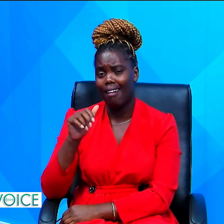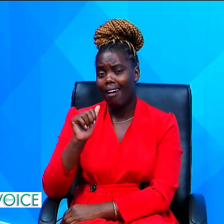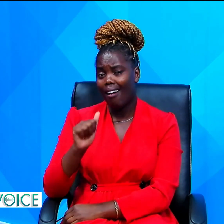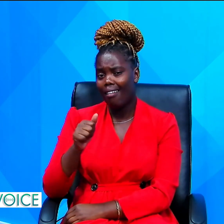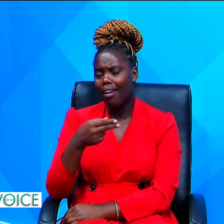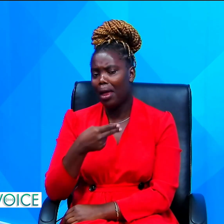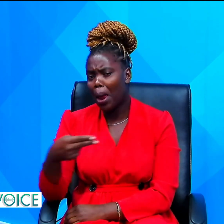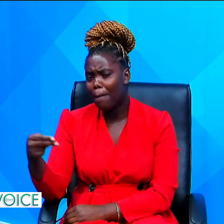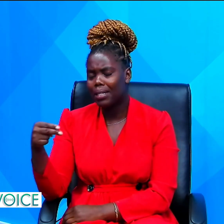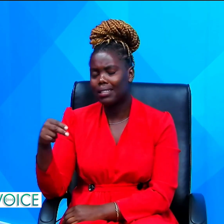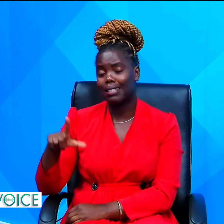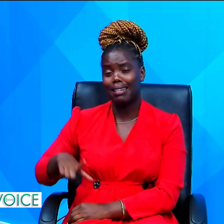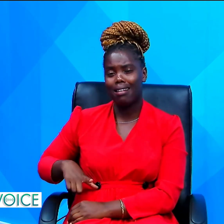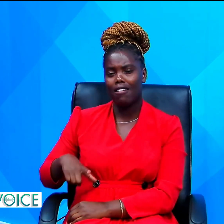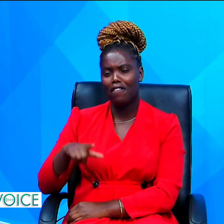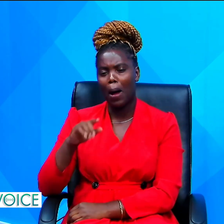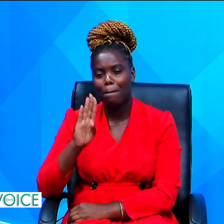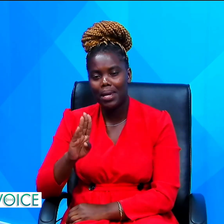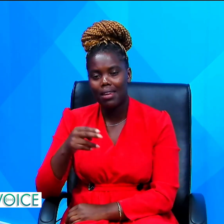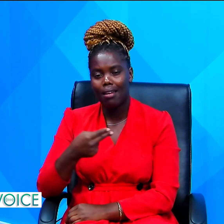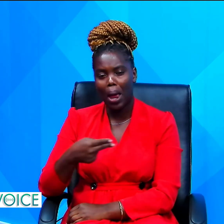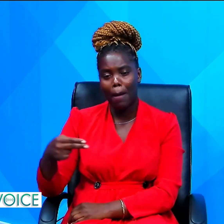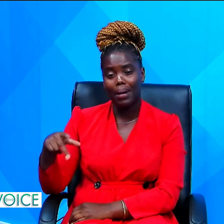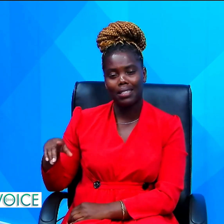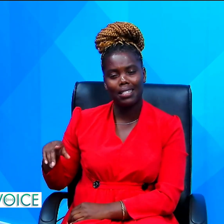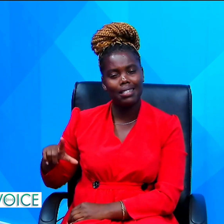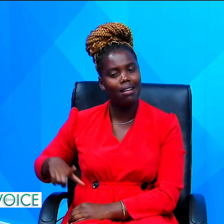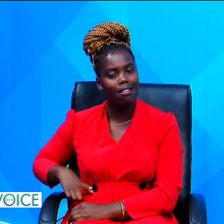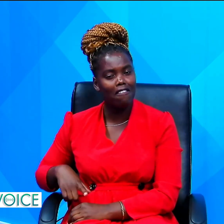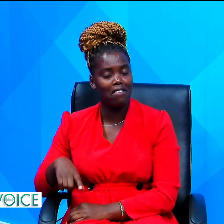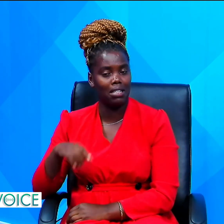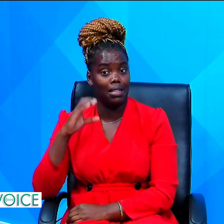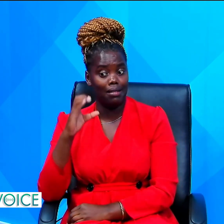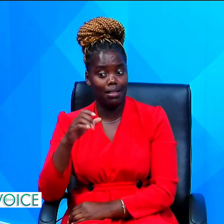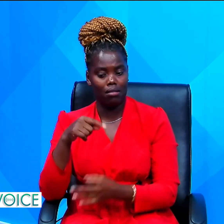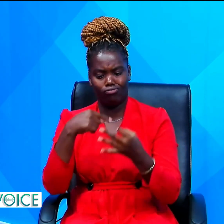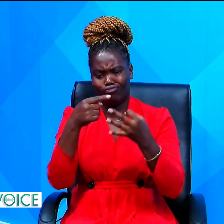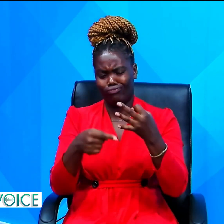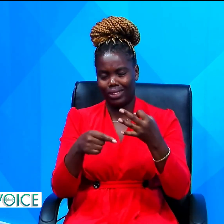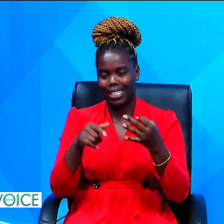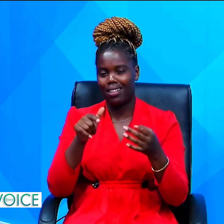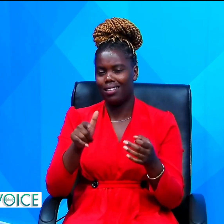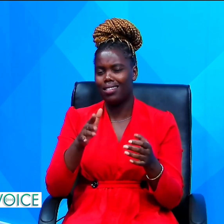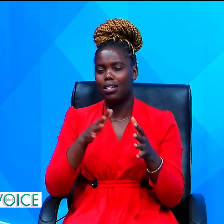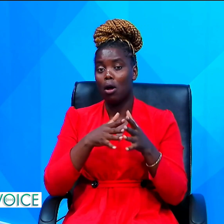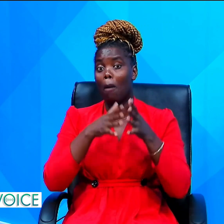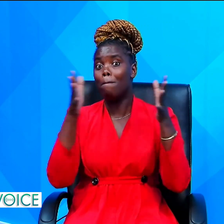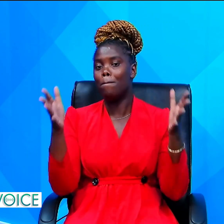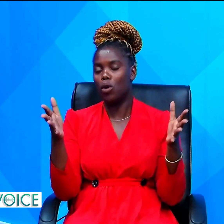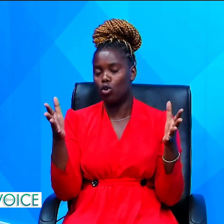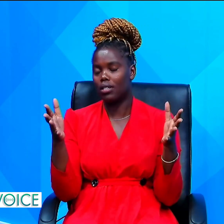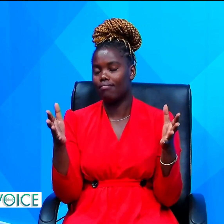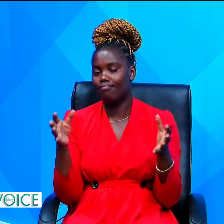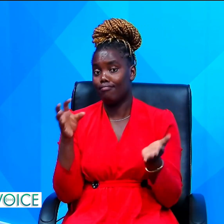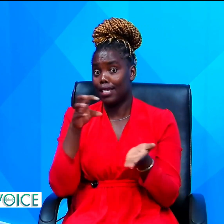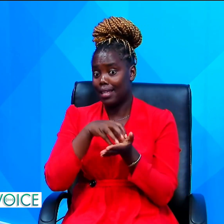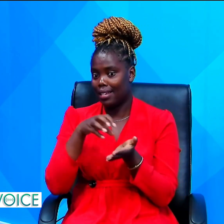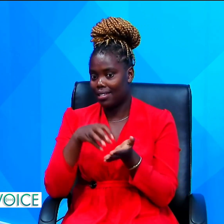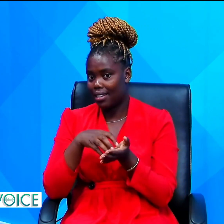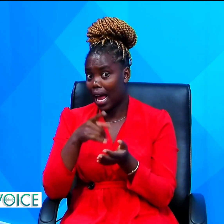A, hepatitis B, and hepatitis C. These three are the main common cases,